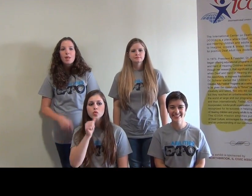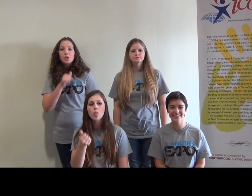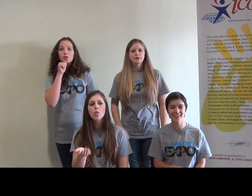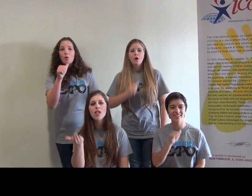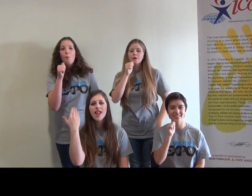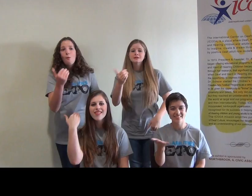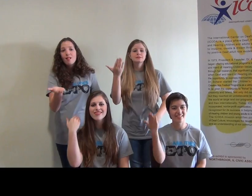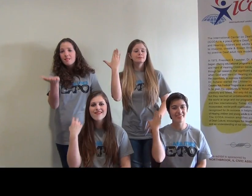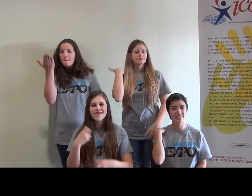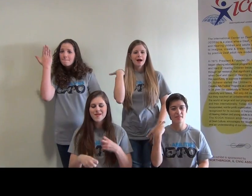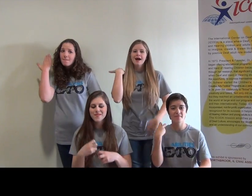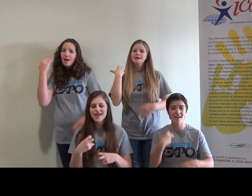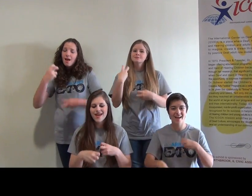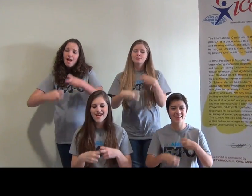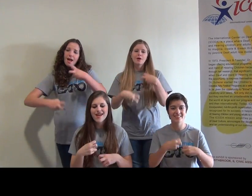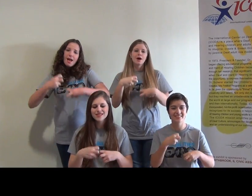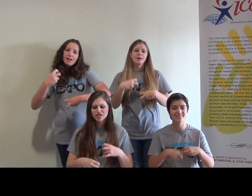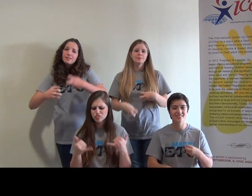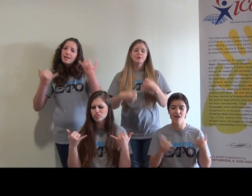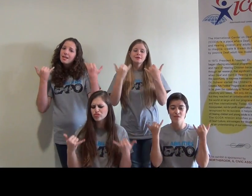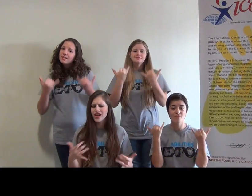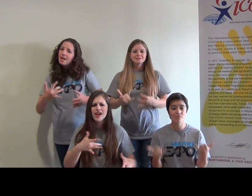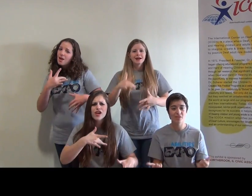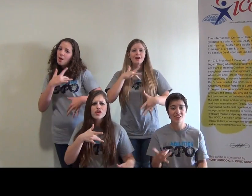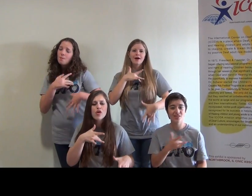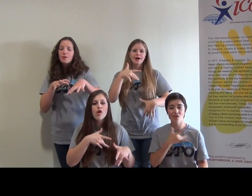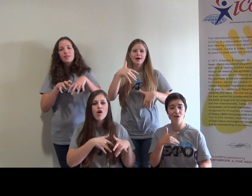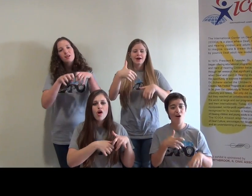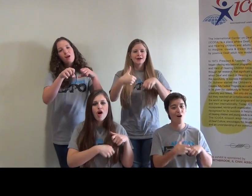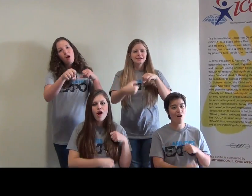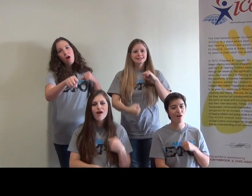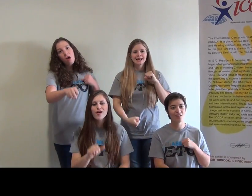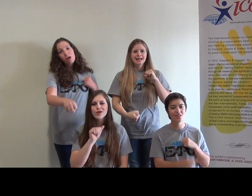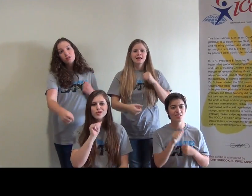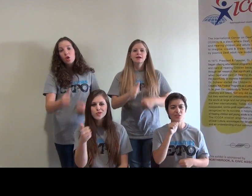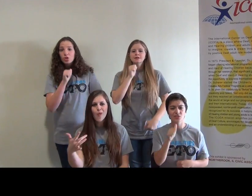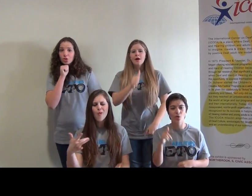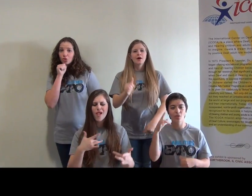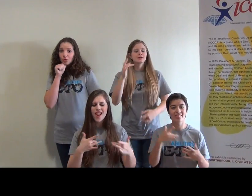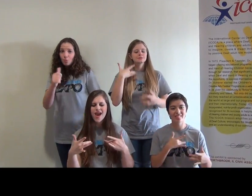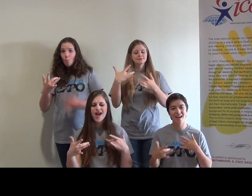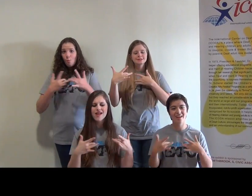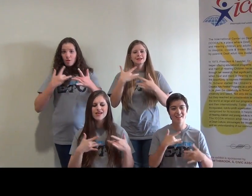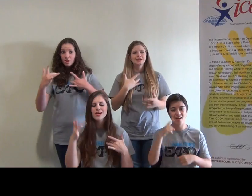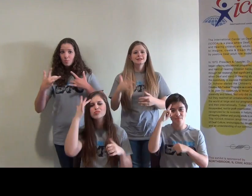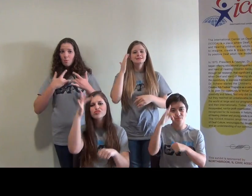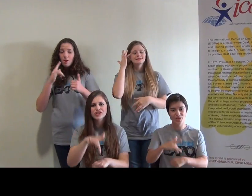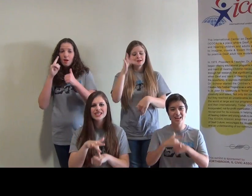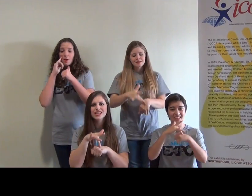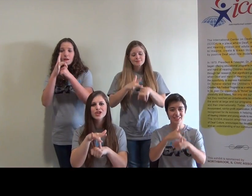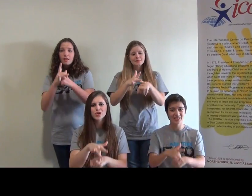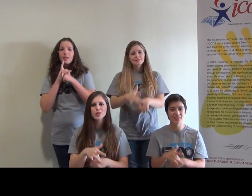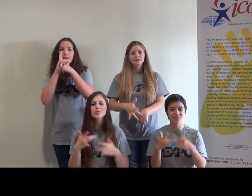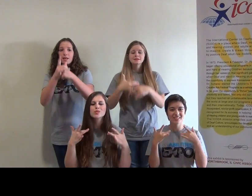Don't let the past your heart, don't let it bring you